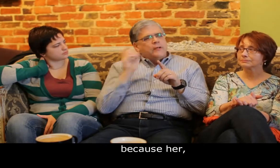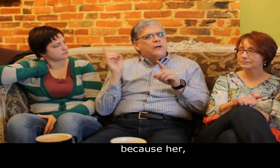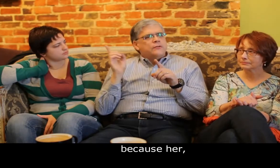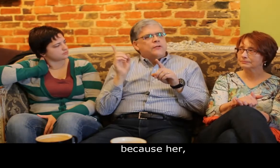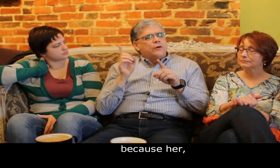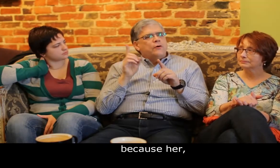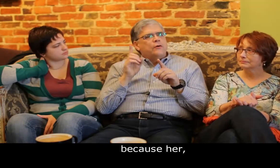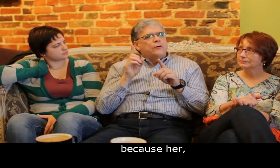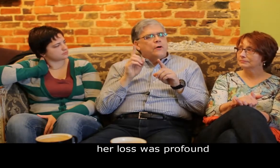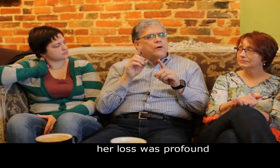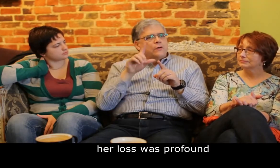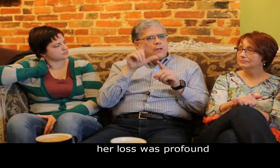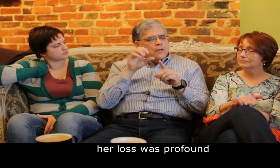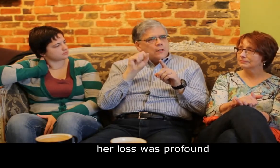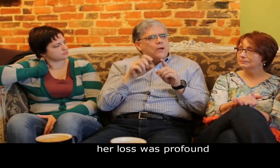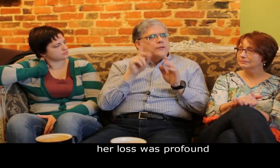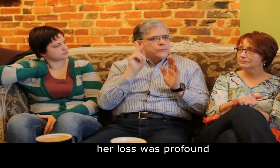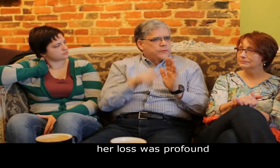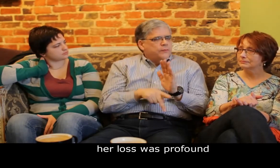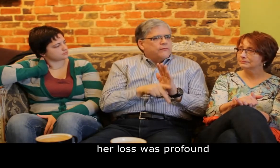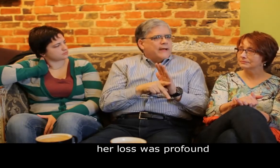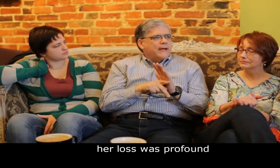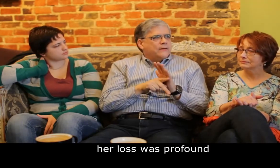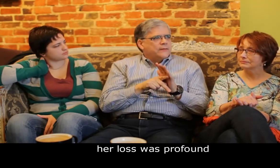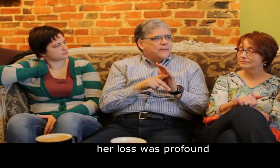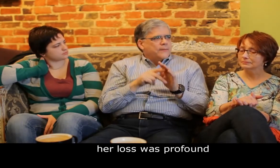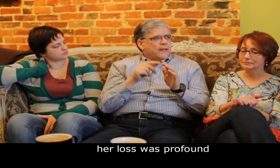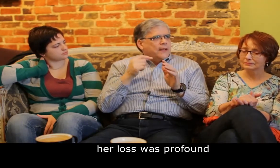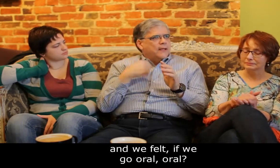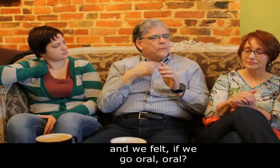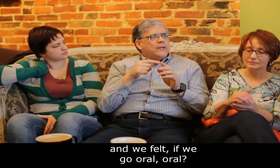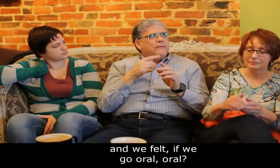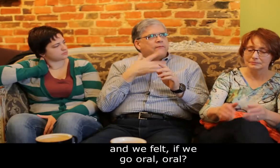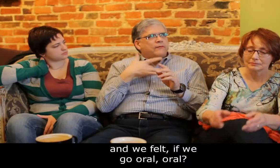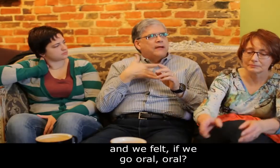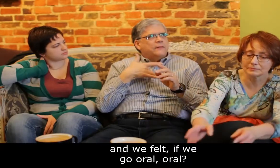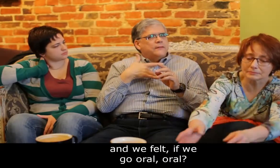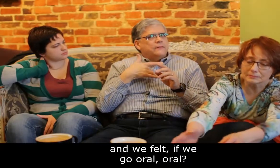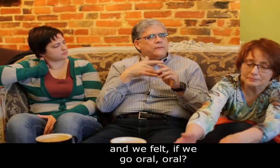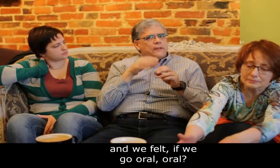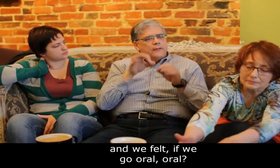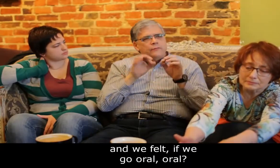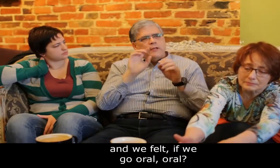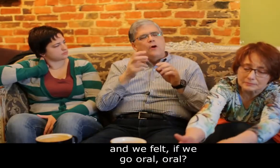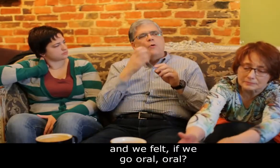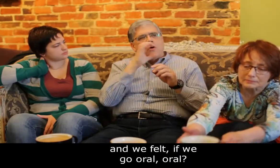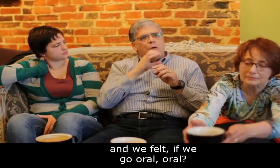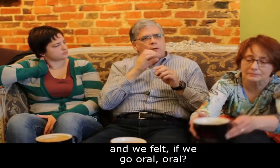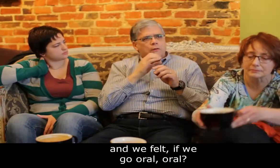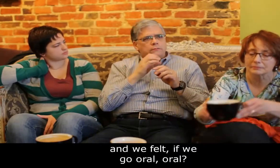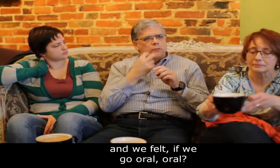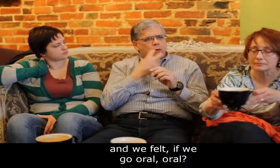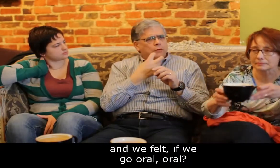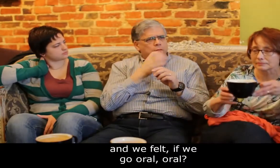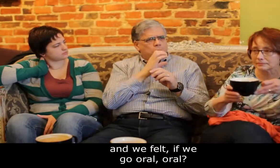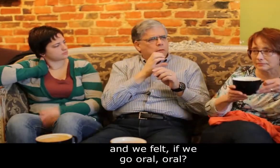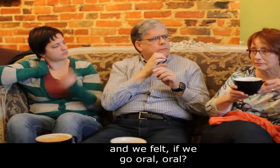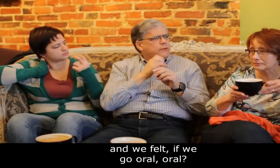because her loss was profound, and we felt if we go oral,